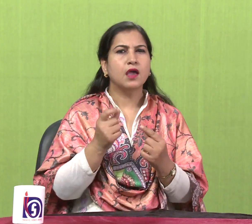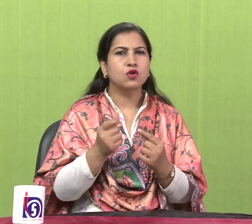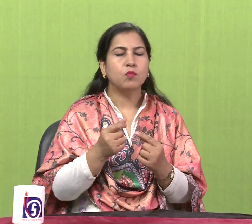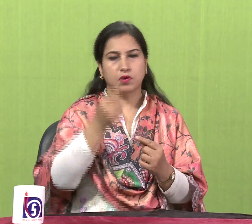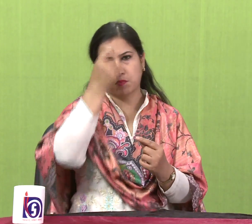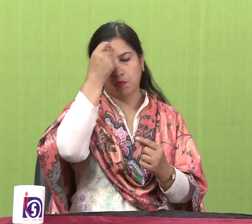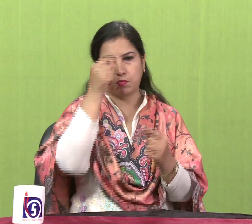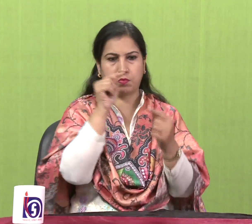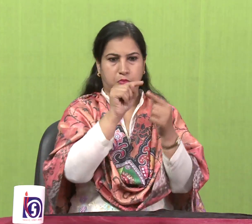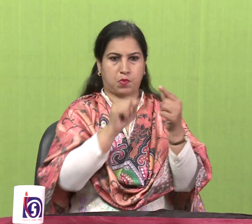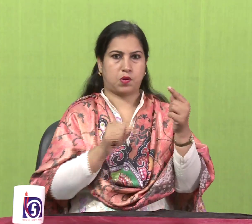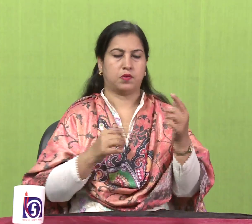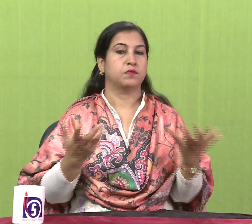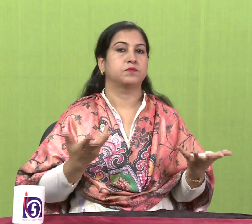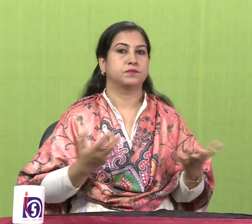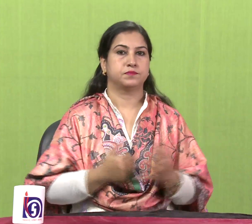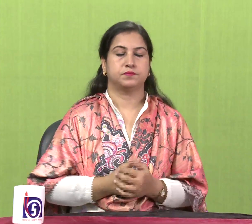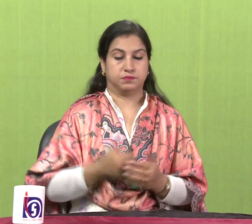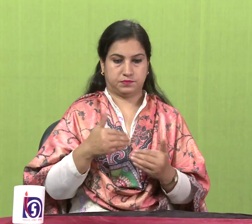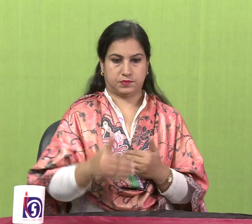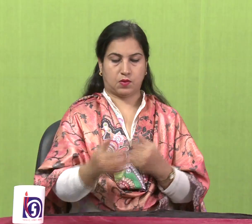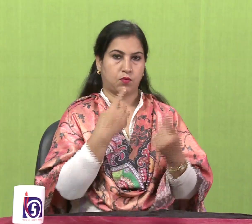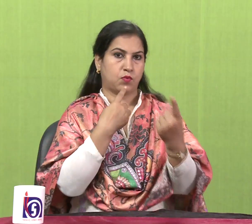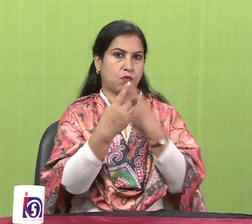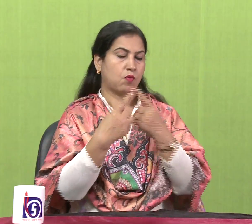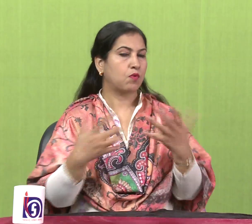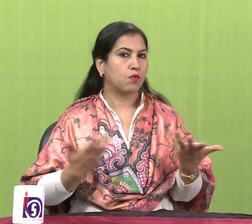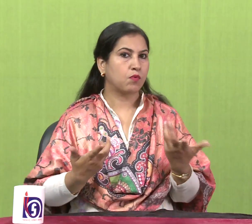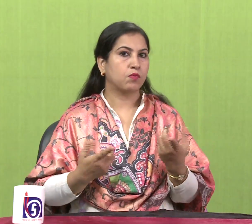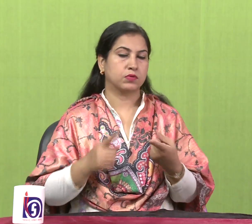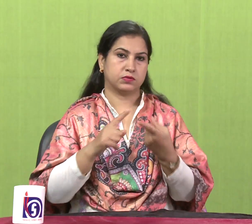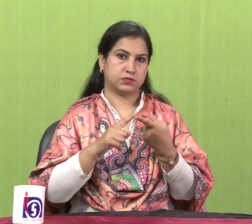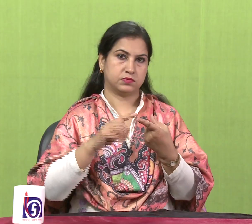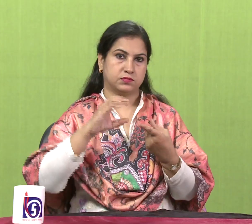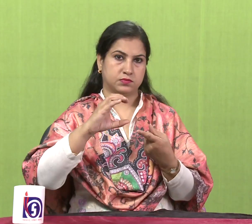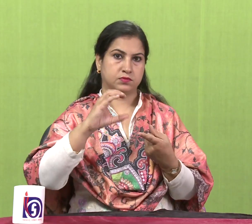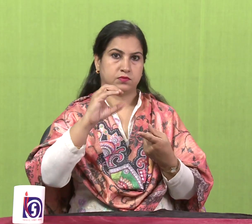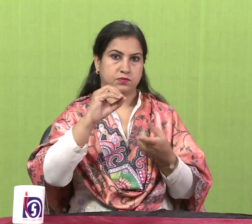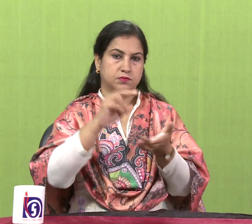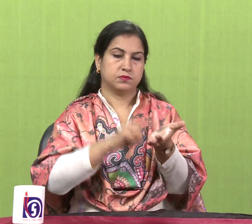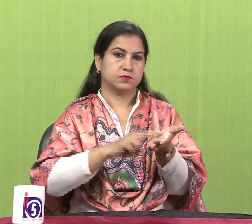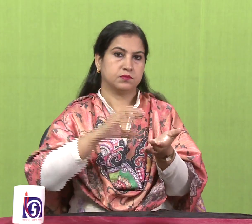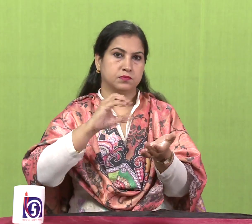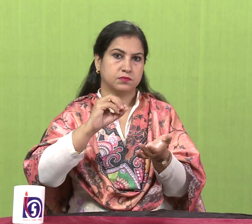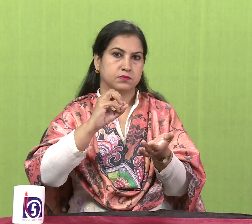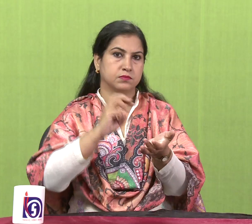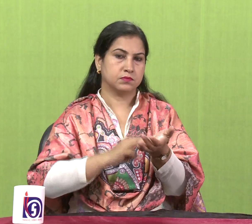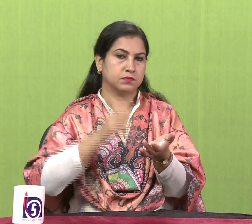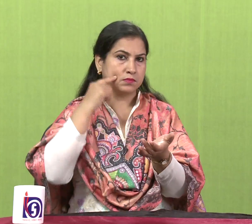Economic factors. Let us now try to learn about the economic factors